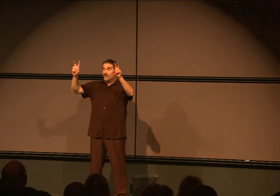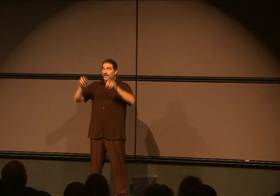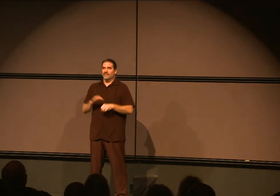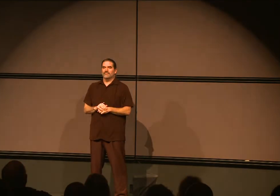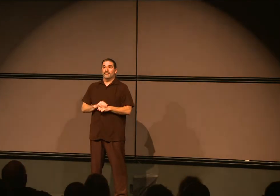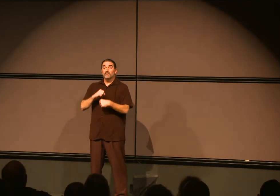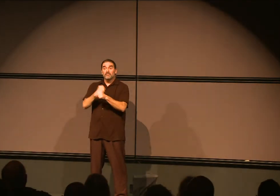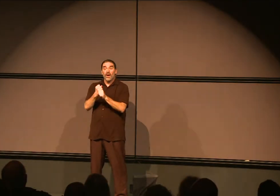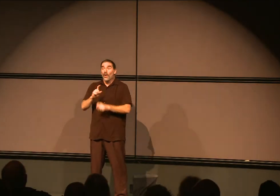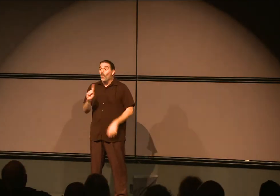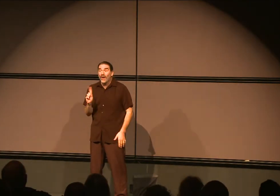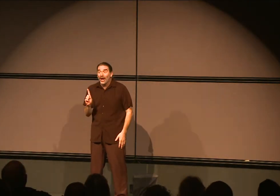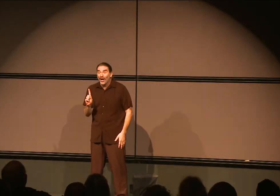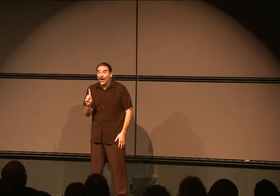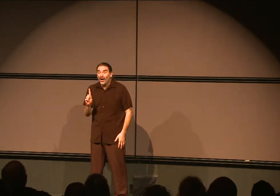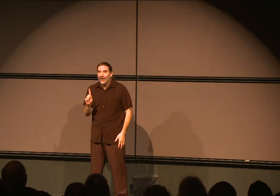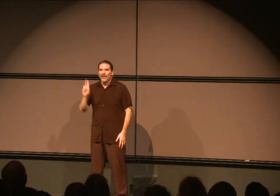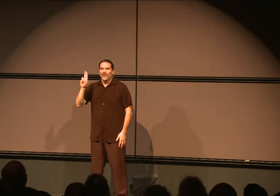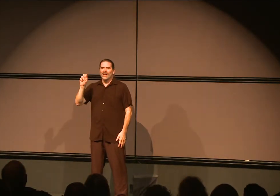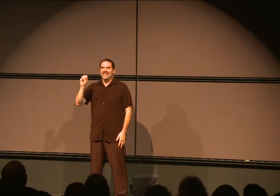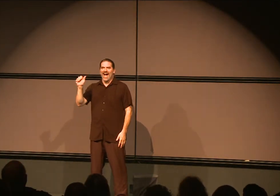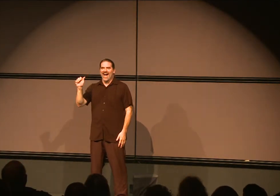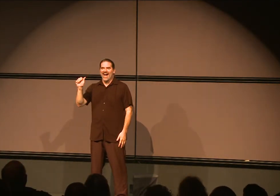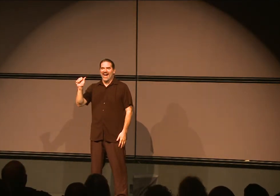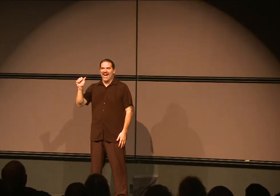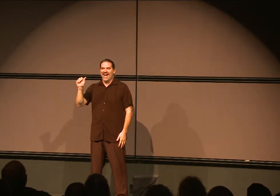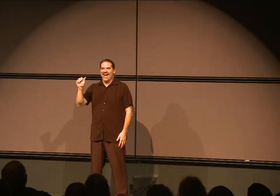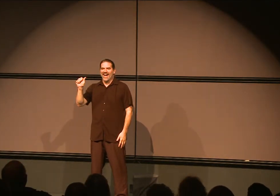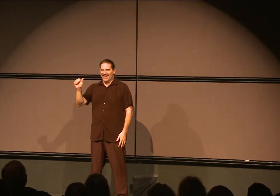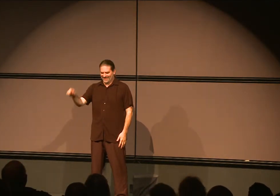It's called Made in the USA.